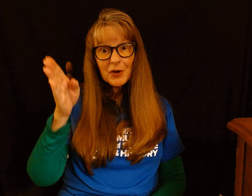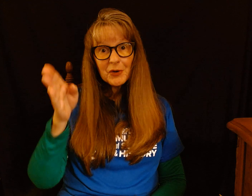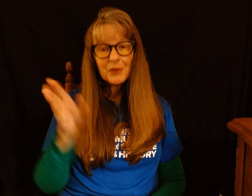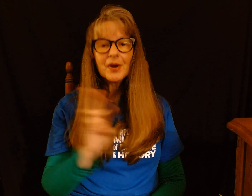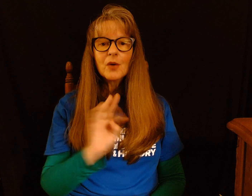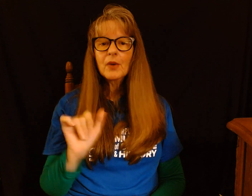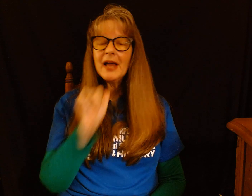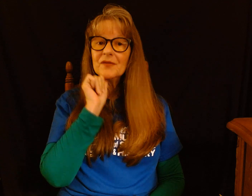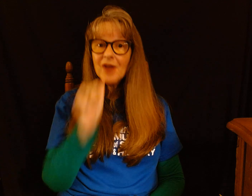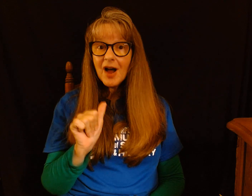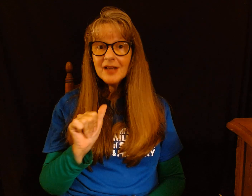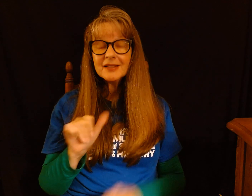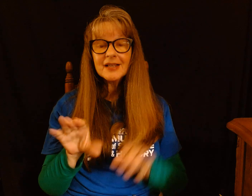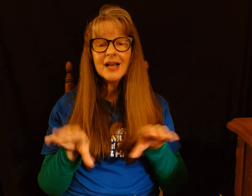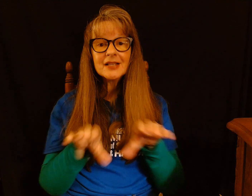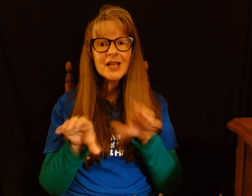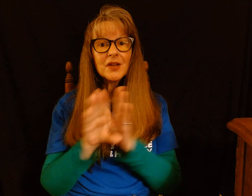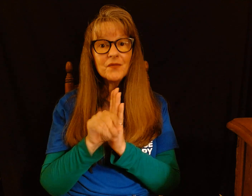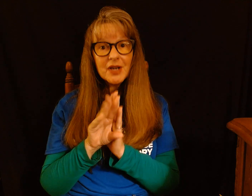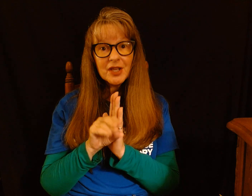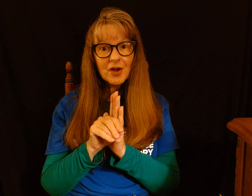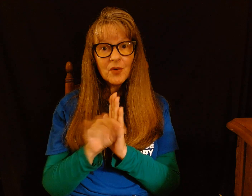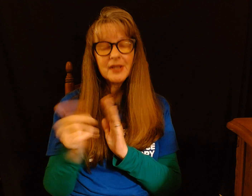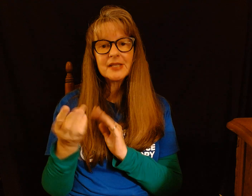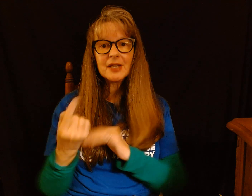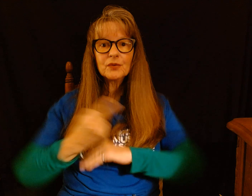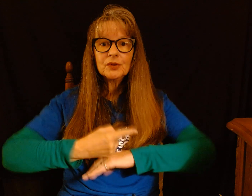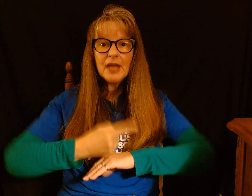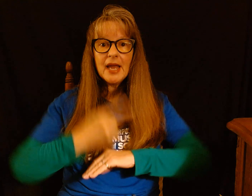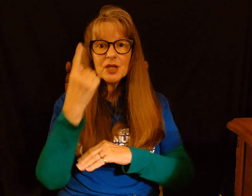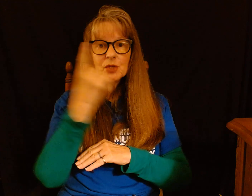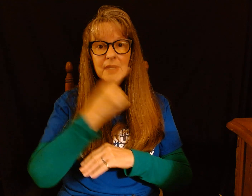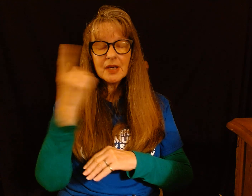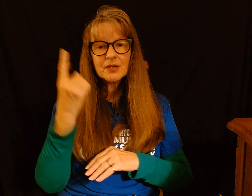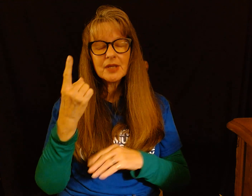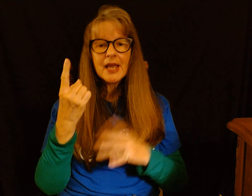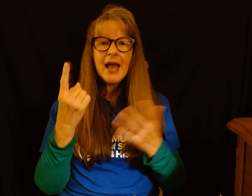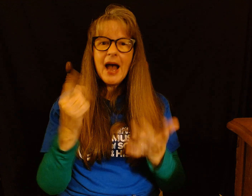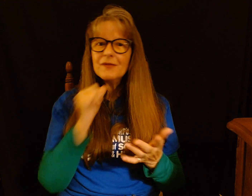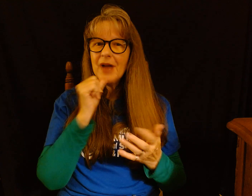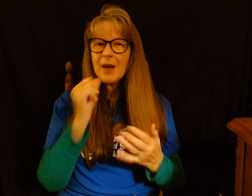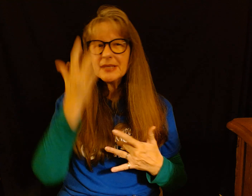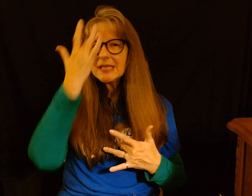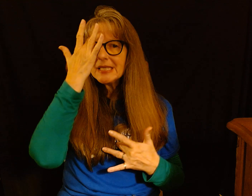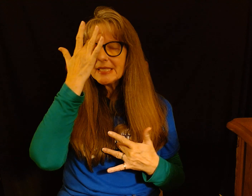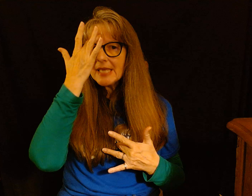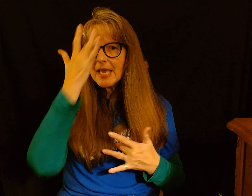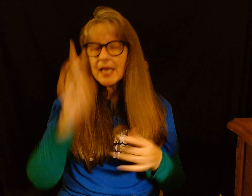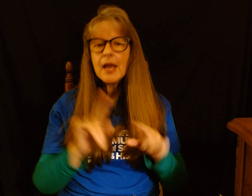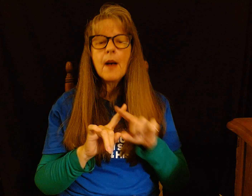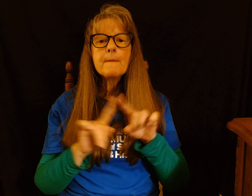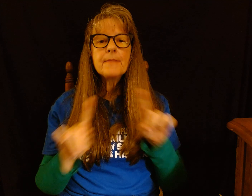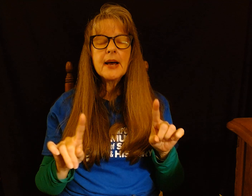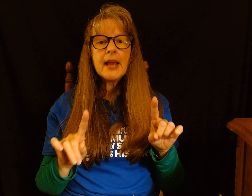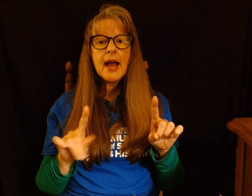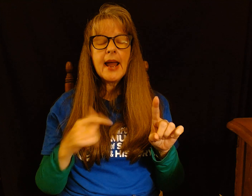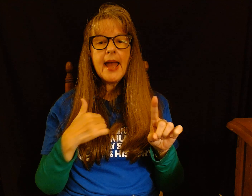Hello. Well, have not done a video in several days because I've not been sick, but I